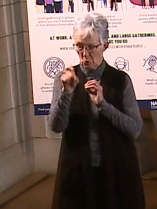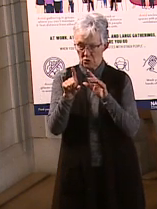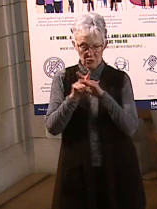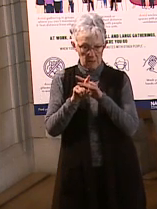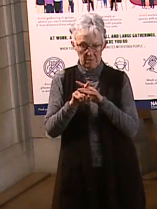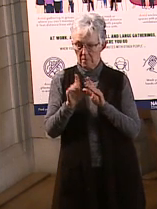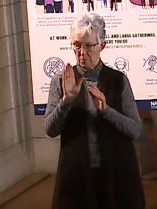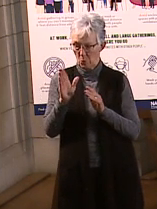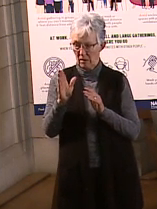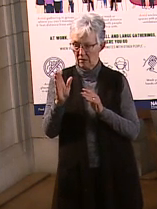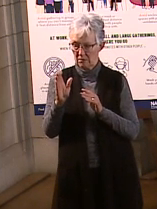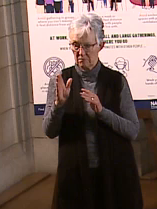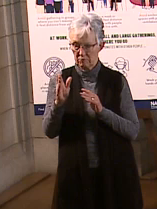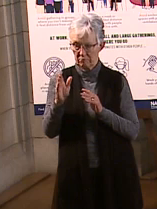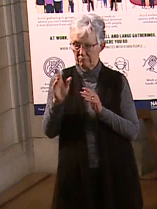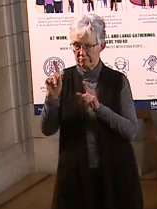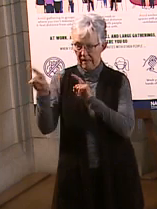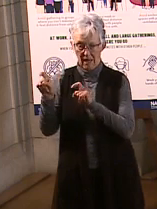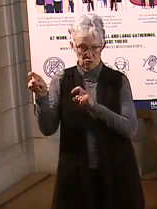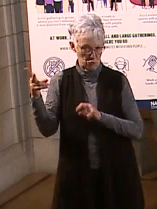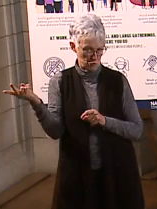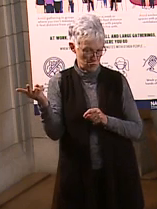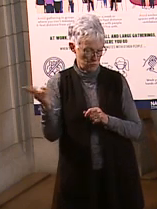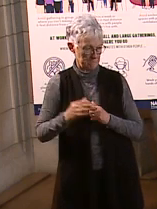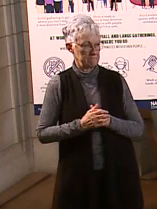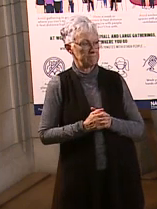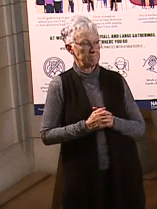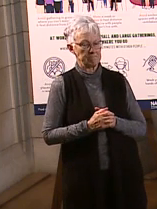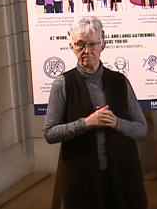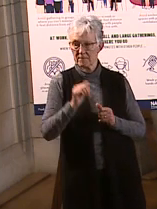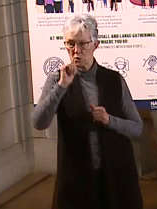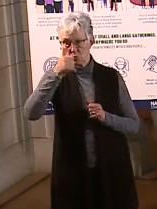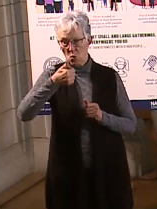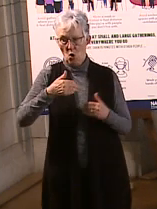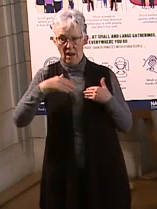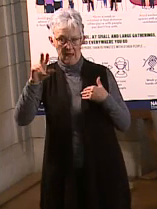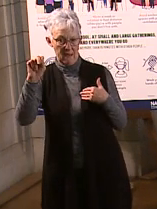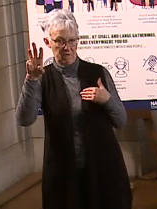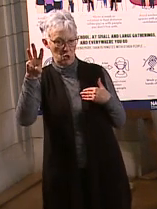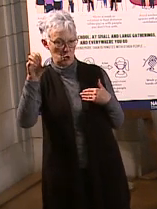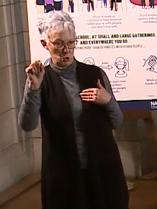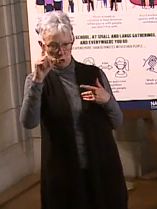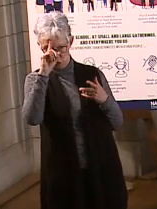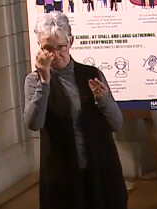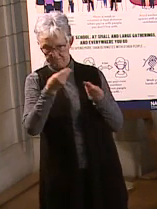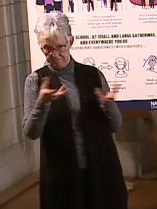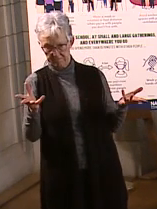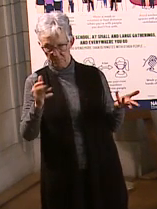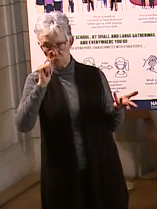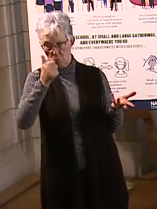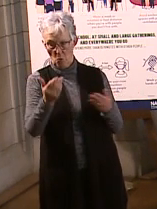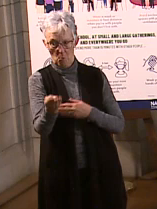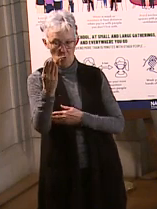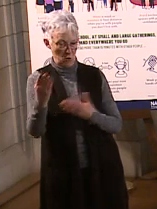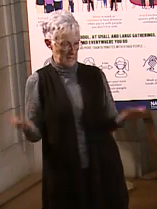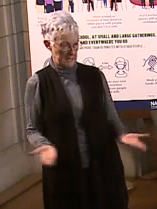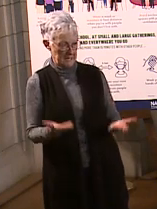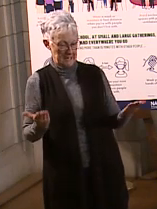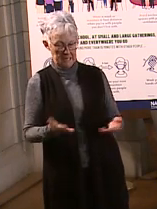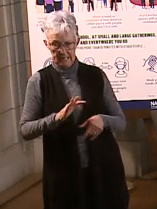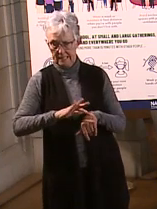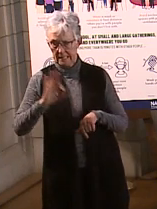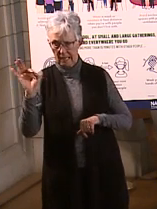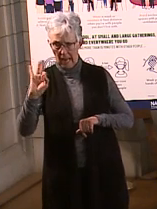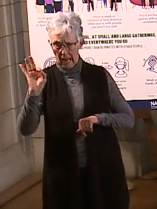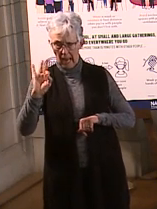right, so we will have a press briefing tomorrow morning at 9 a.m. We'll do it here in the hearing room, and we'll do